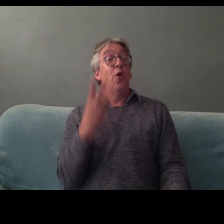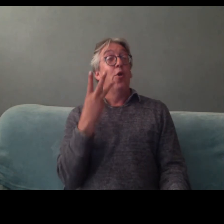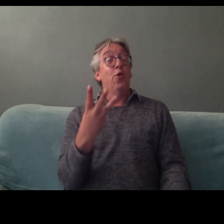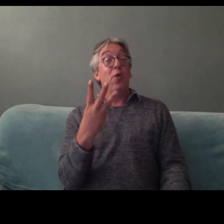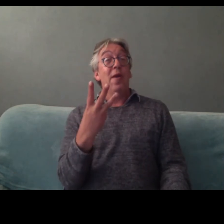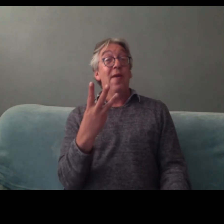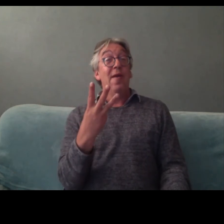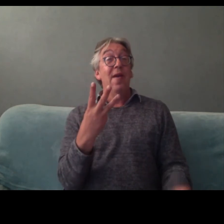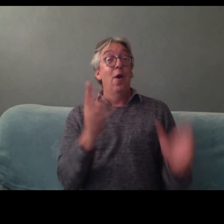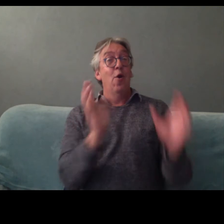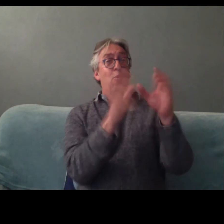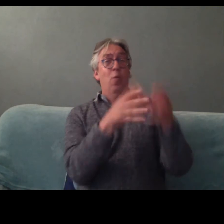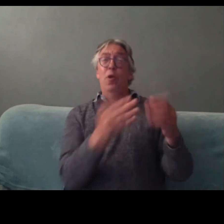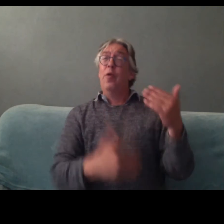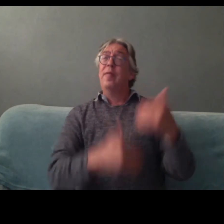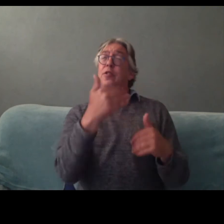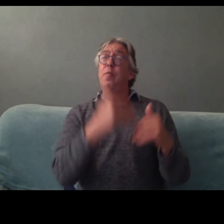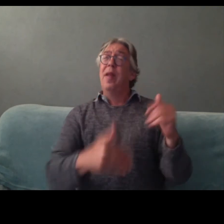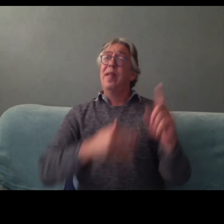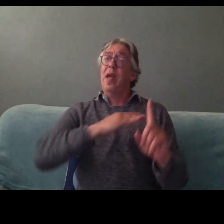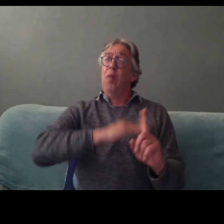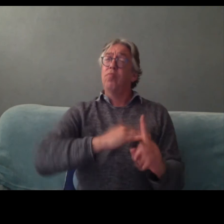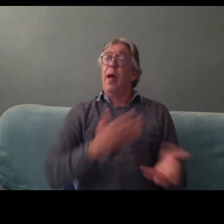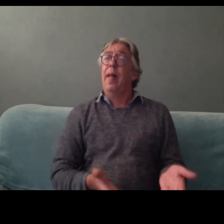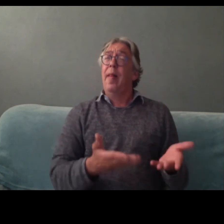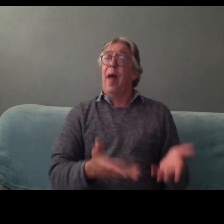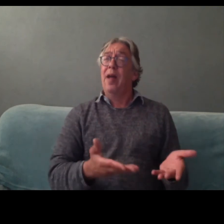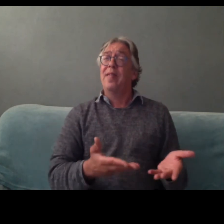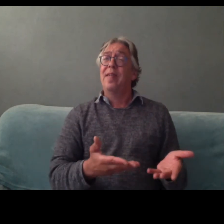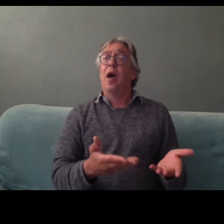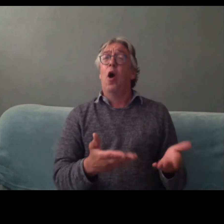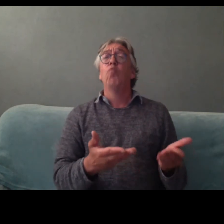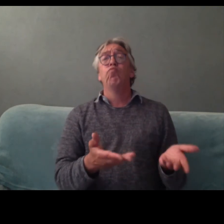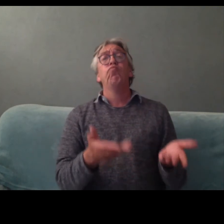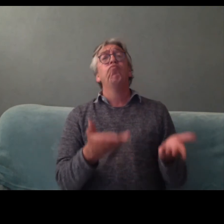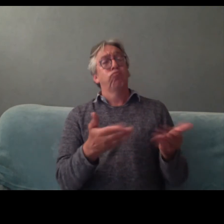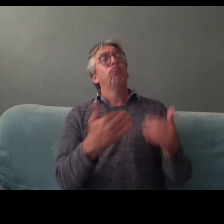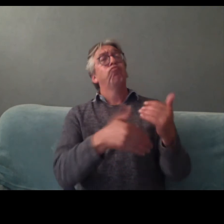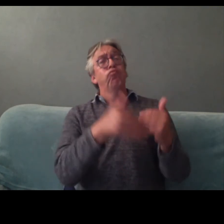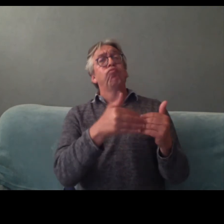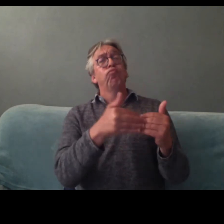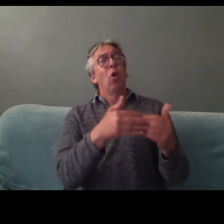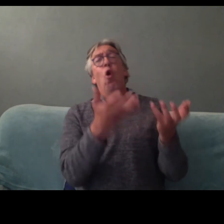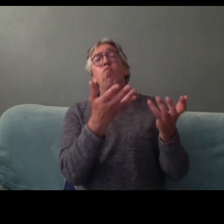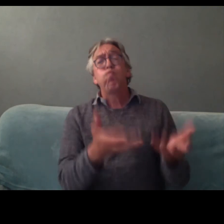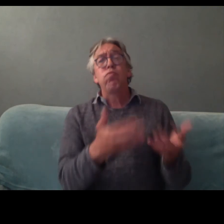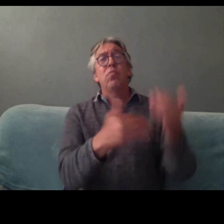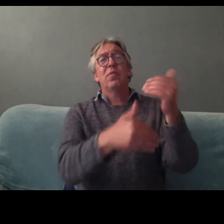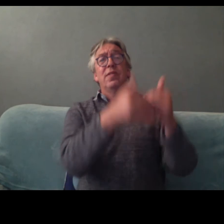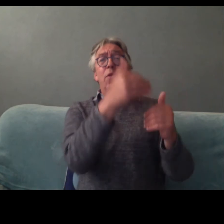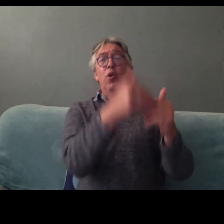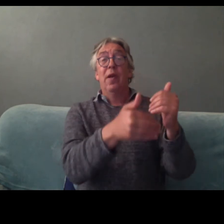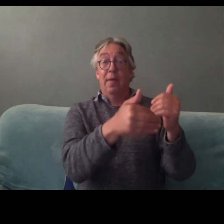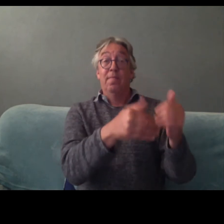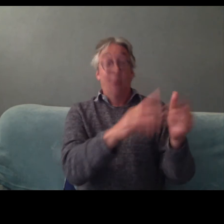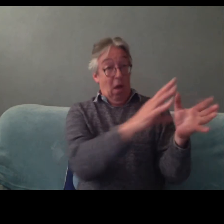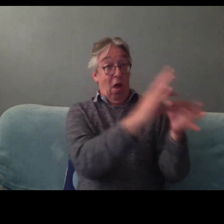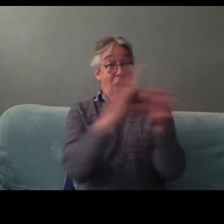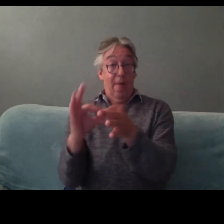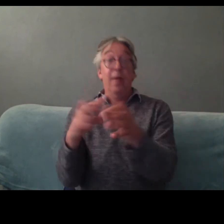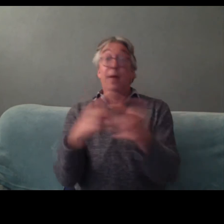of ability to work those people have. And it means that some people, for example